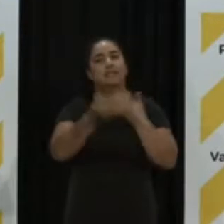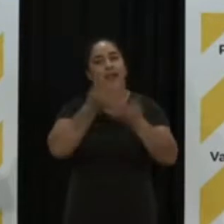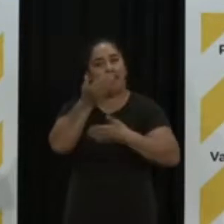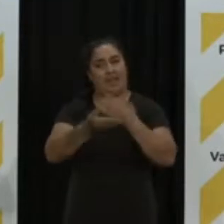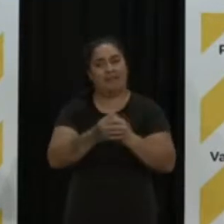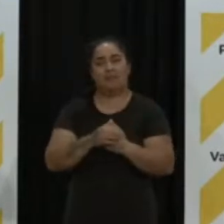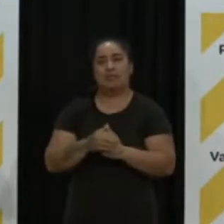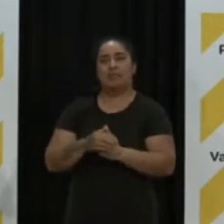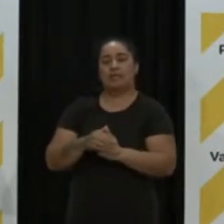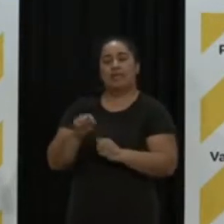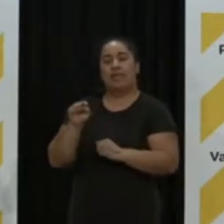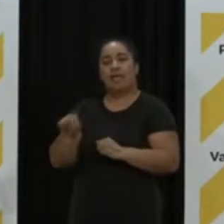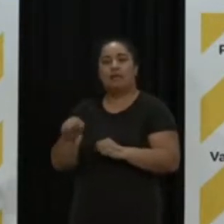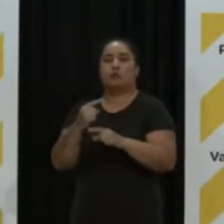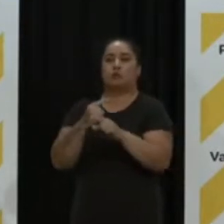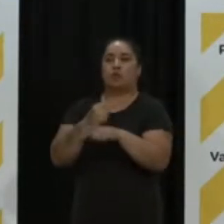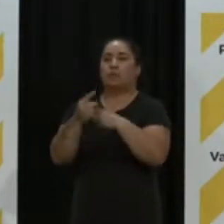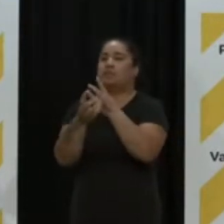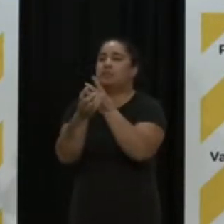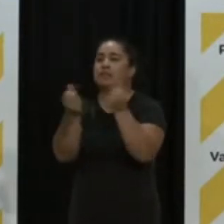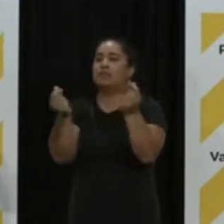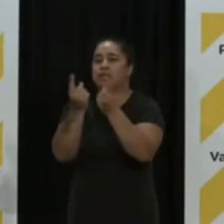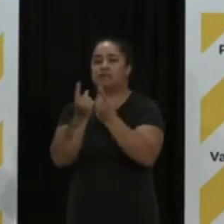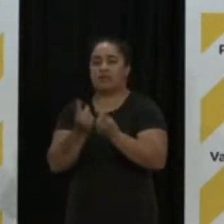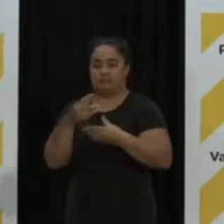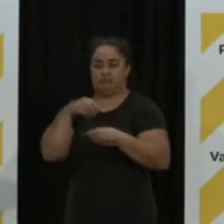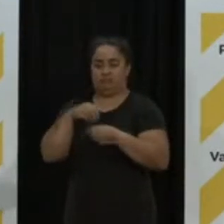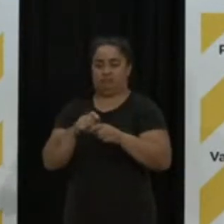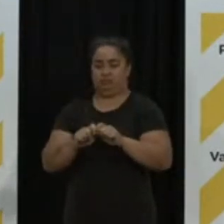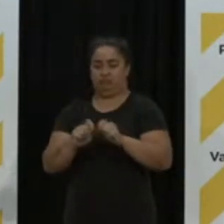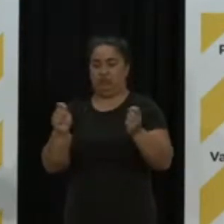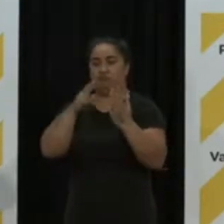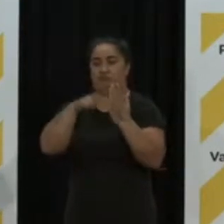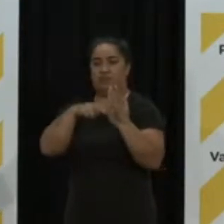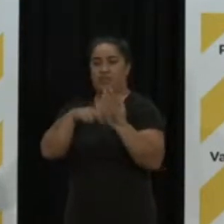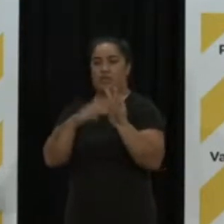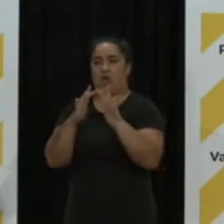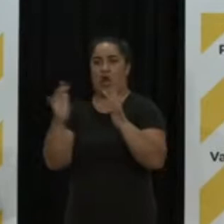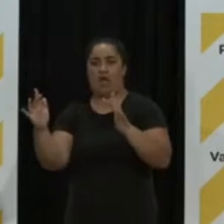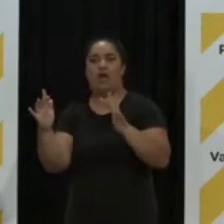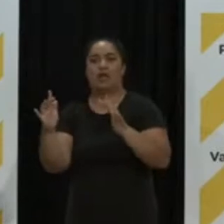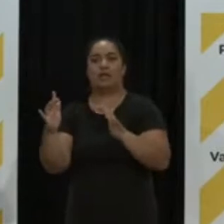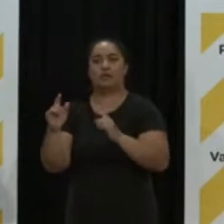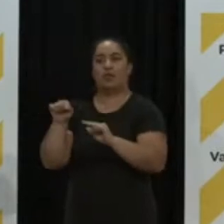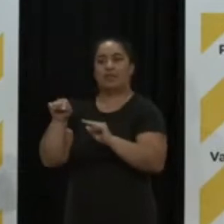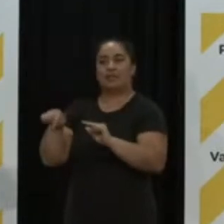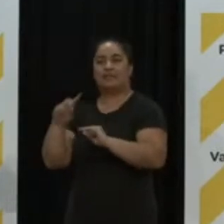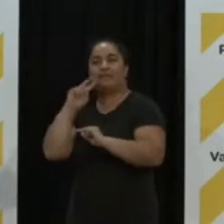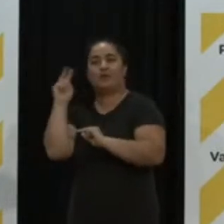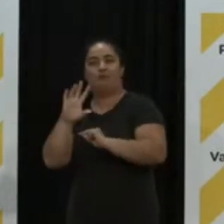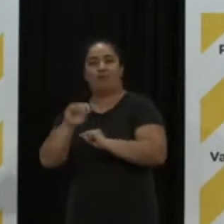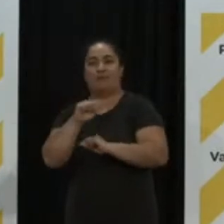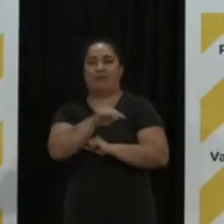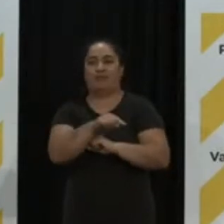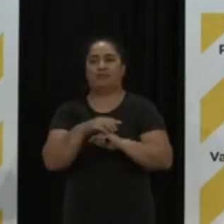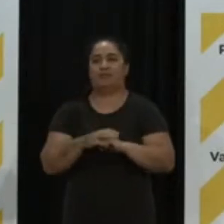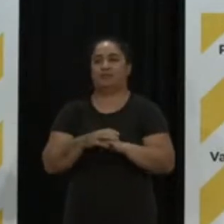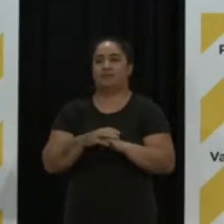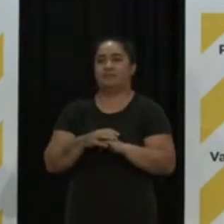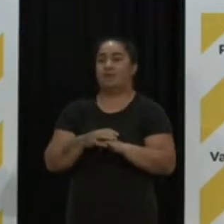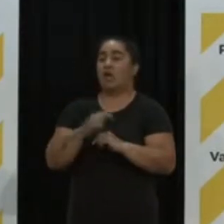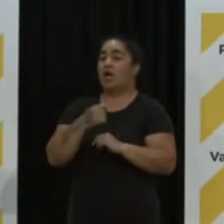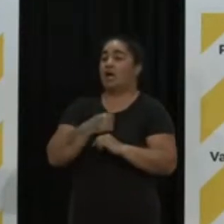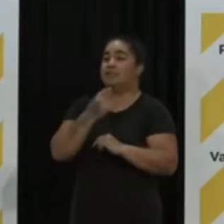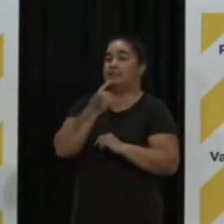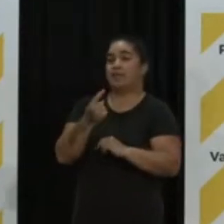was referring to some of the material that he had seen in online forums, which led him to that view. I've said I